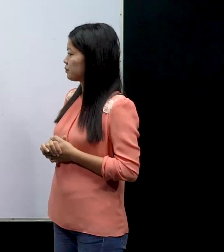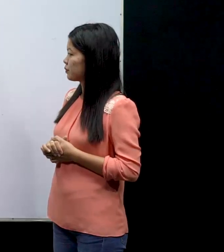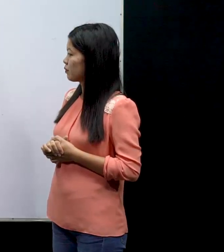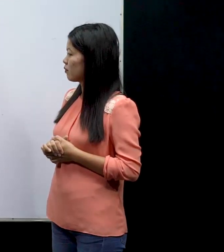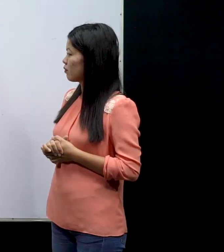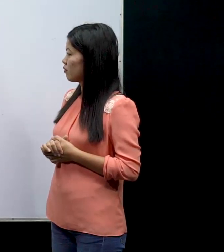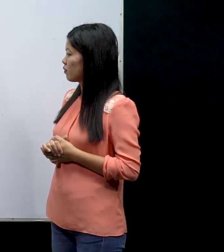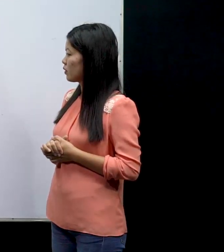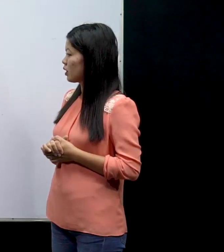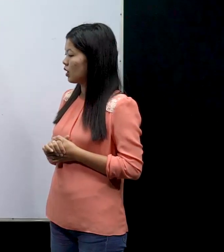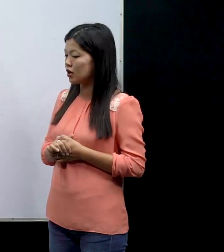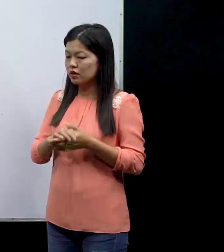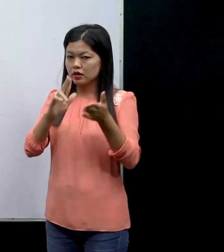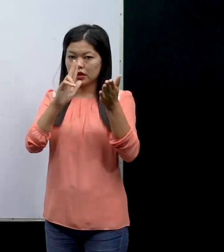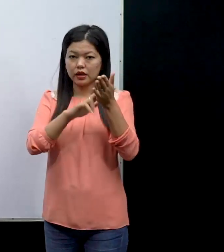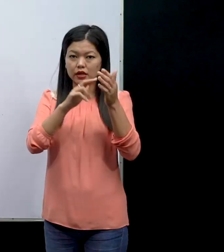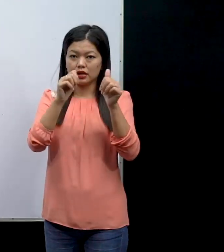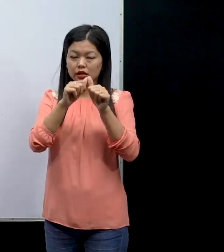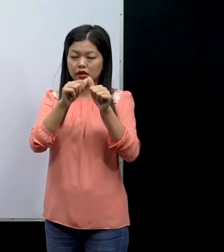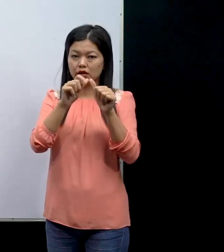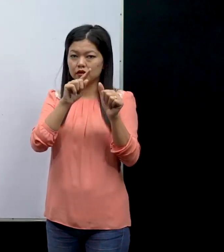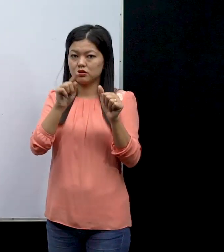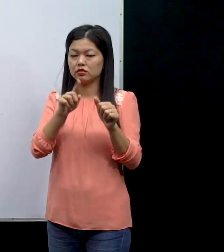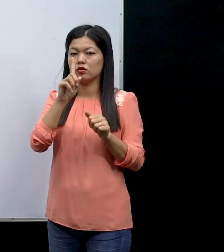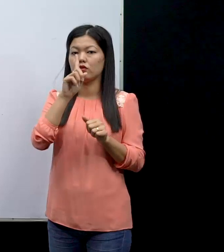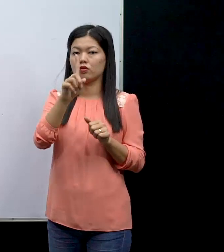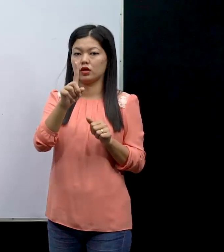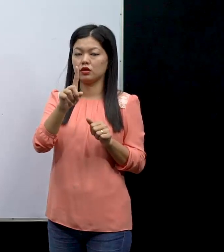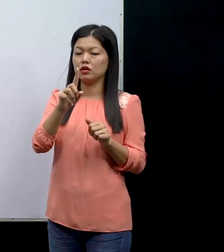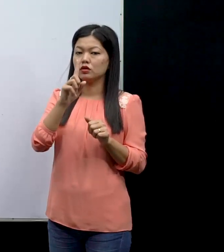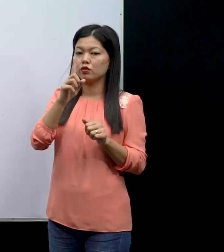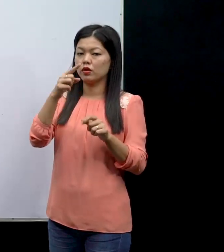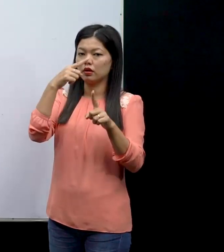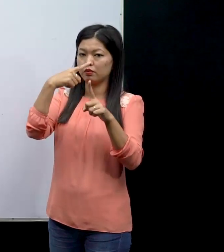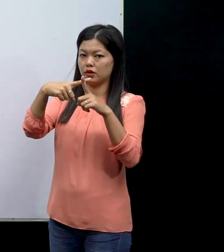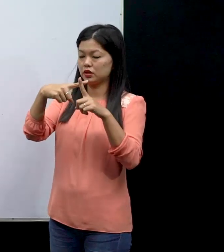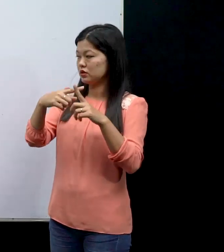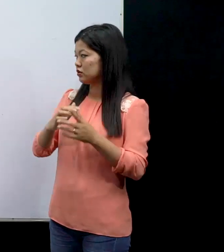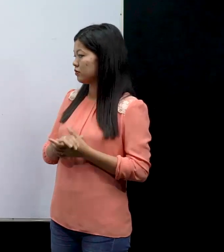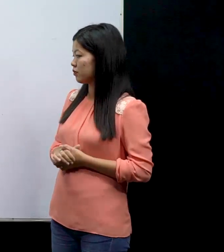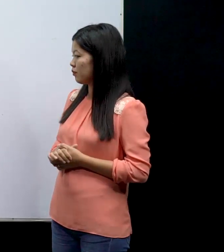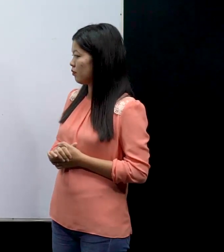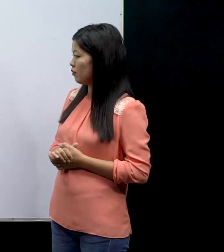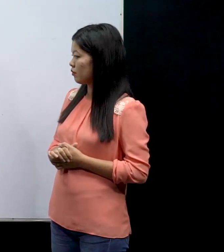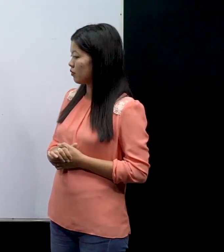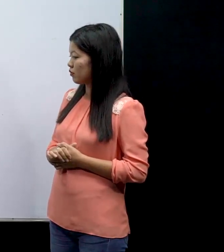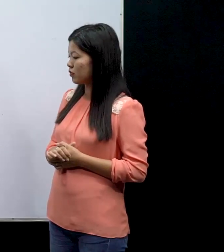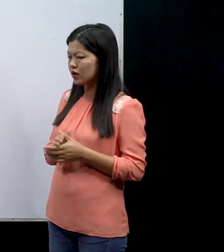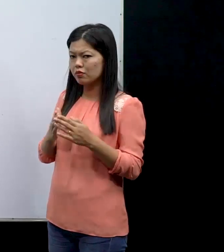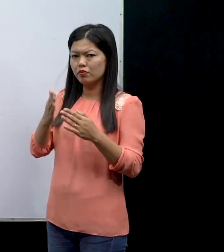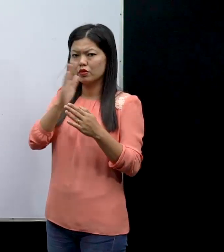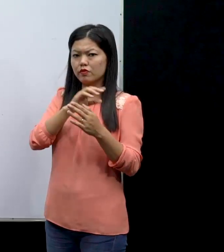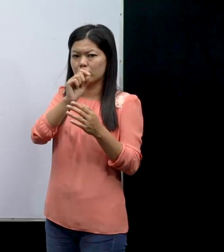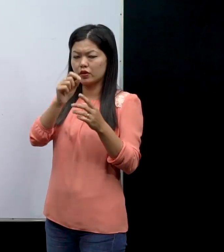one positive charge cation, clear, so you have to remember that, and same